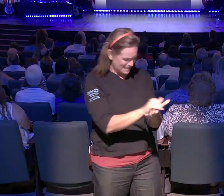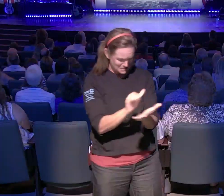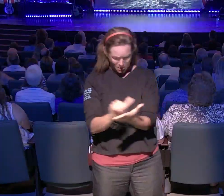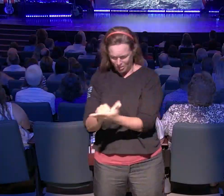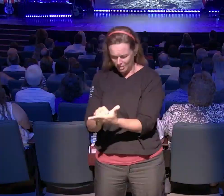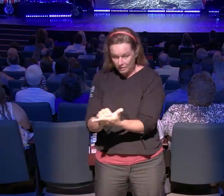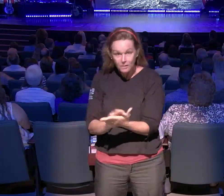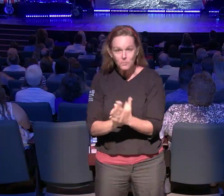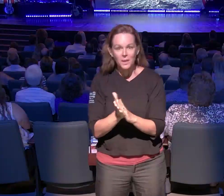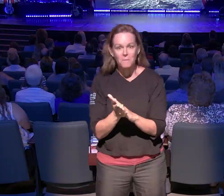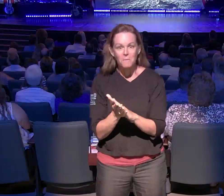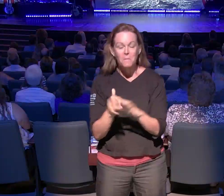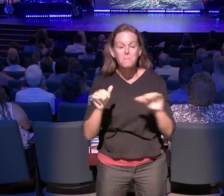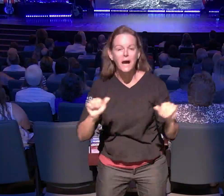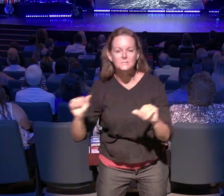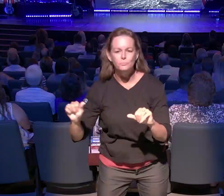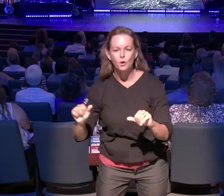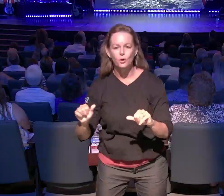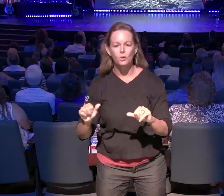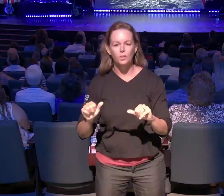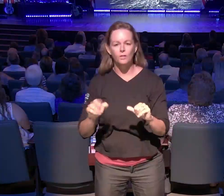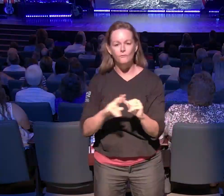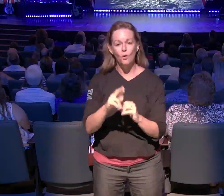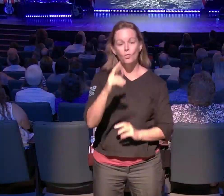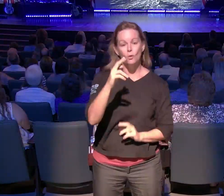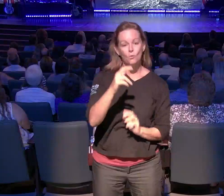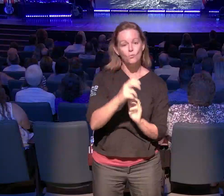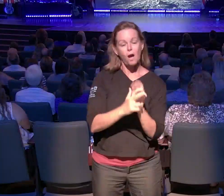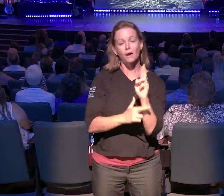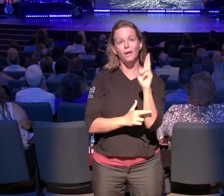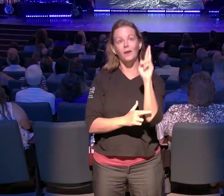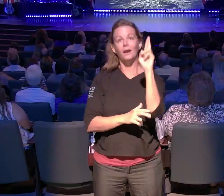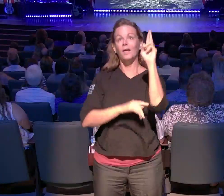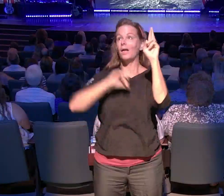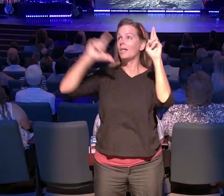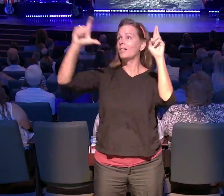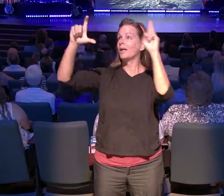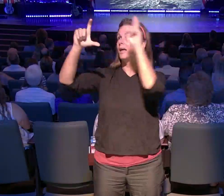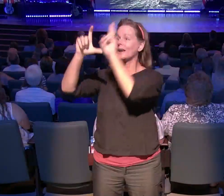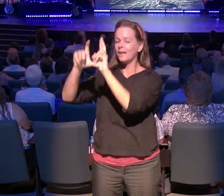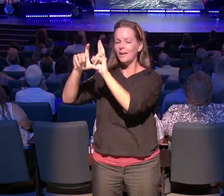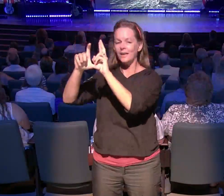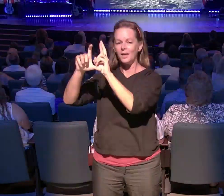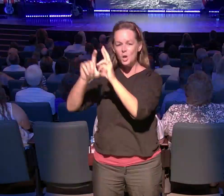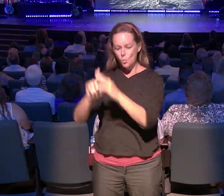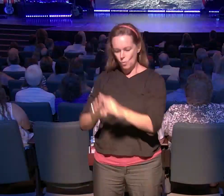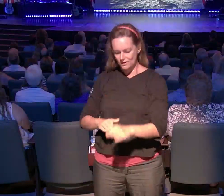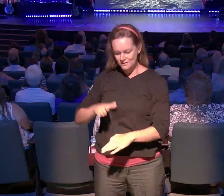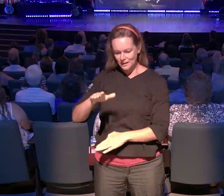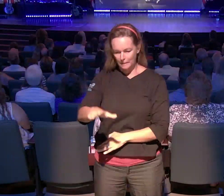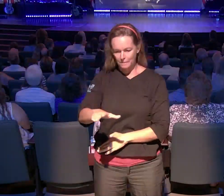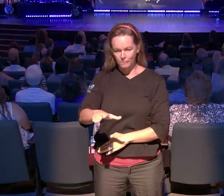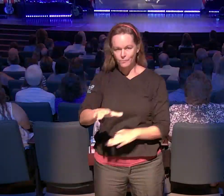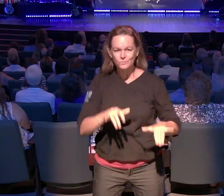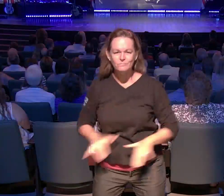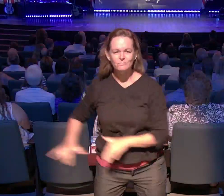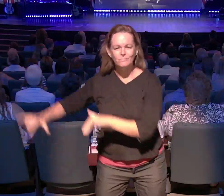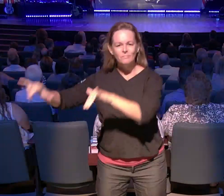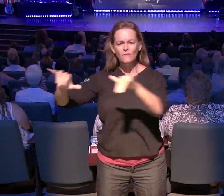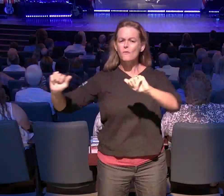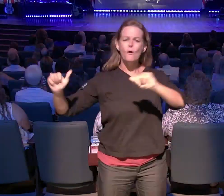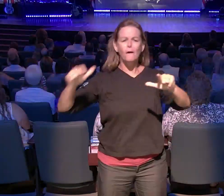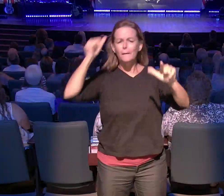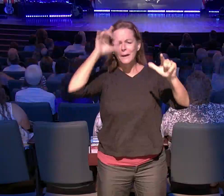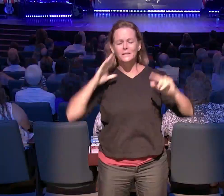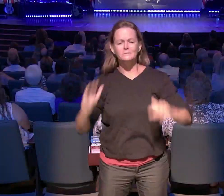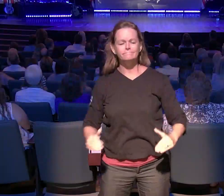made it possible. And what was one small step for man, it was a great step for mankind. Today, as we celebrate